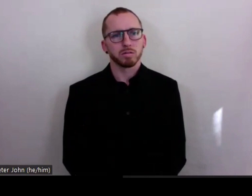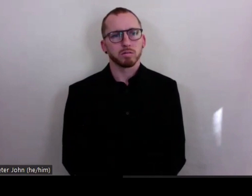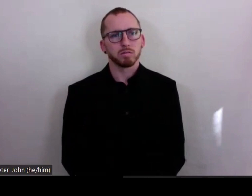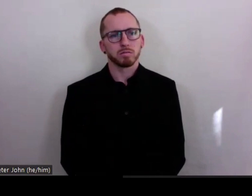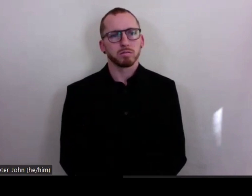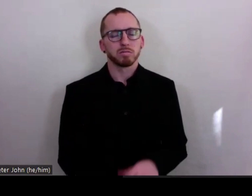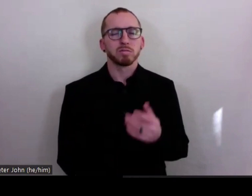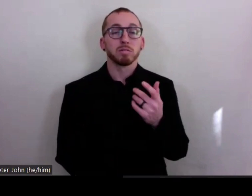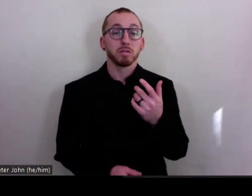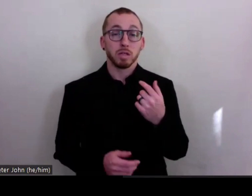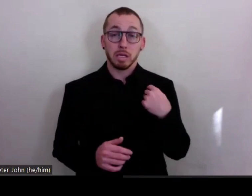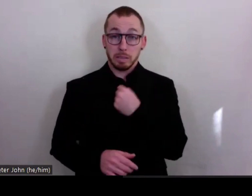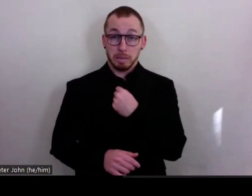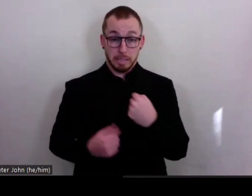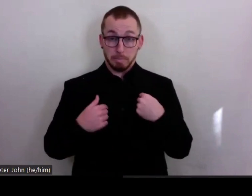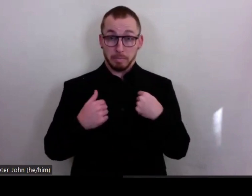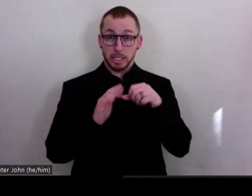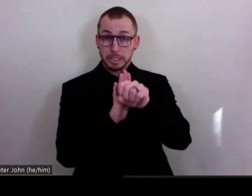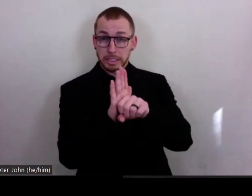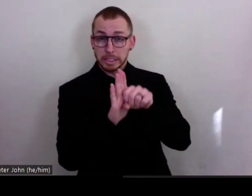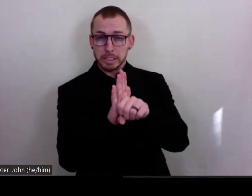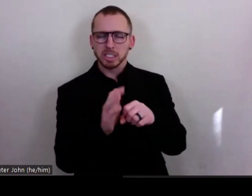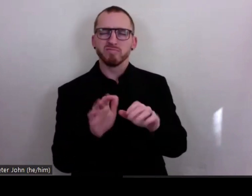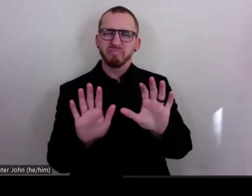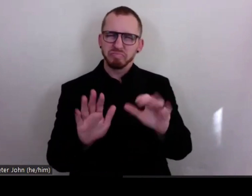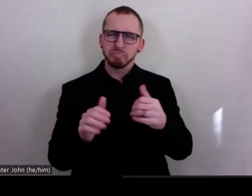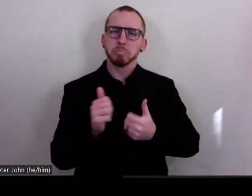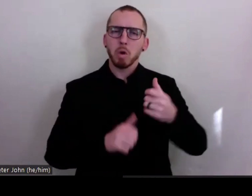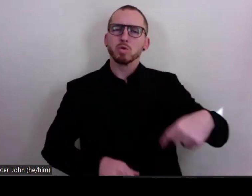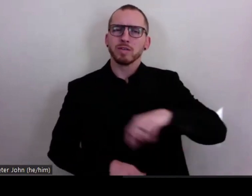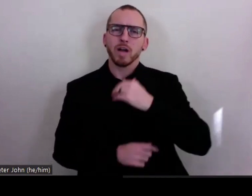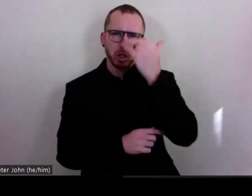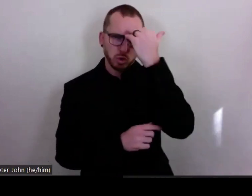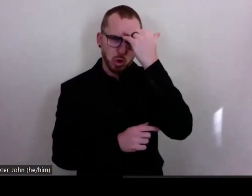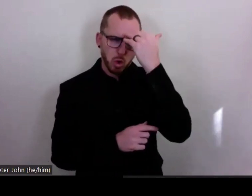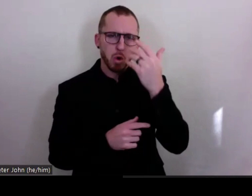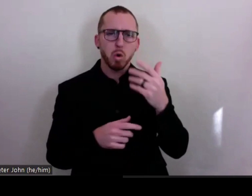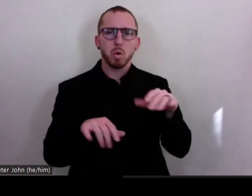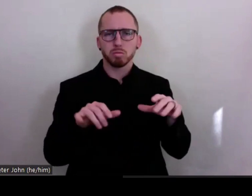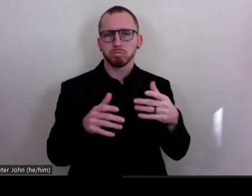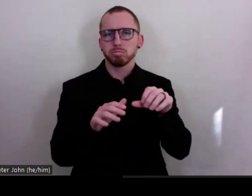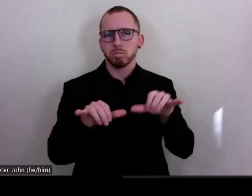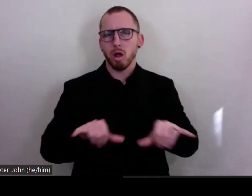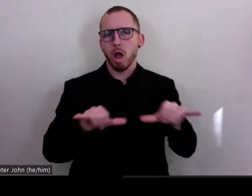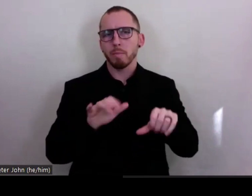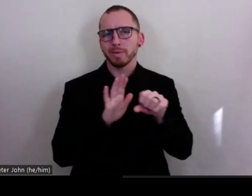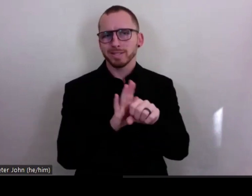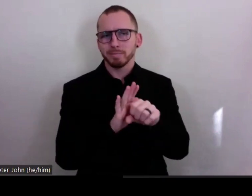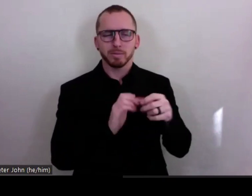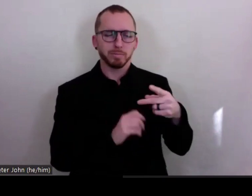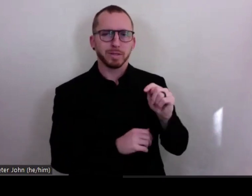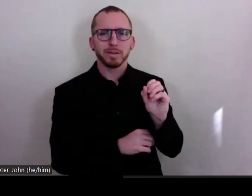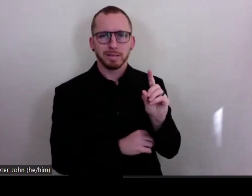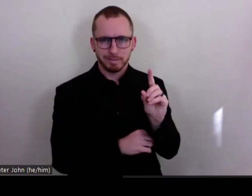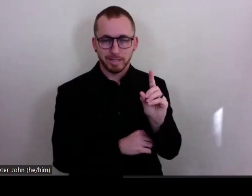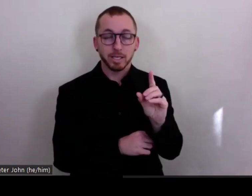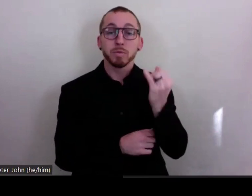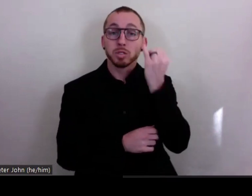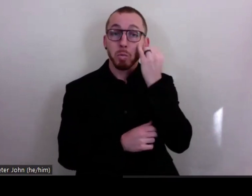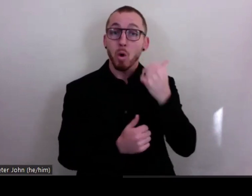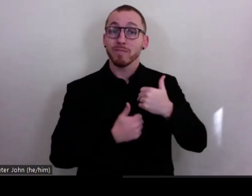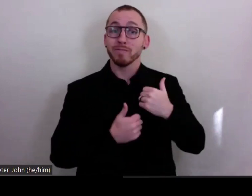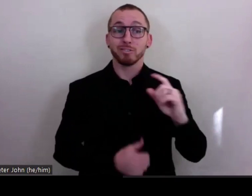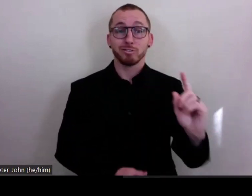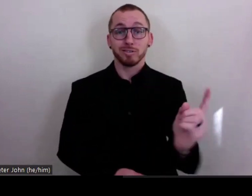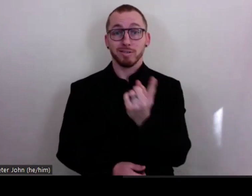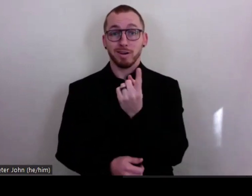I will go over some of the main ones that we're going to see when we have veterans come in our office and we are believing that they may be